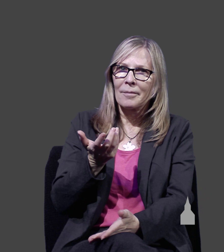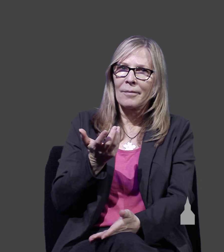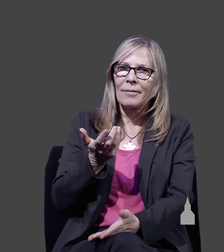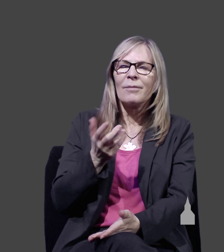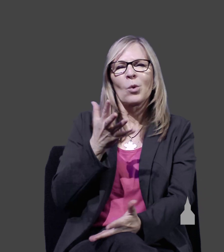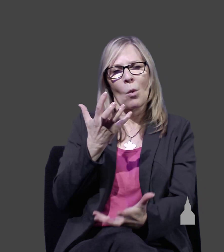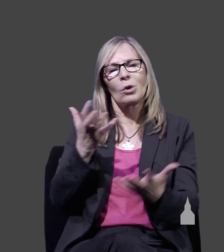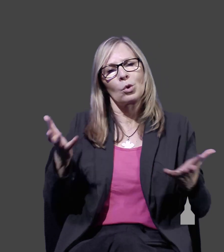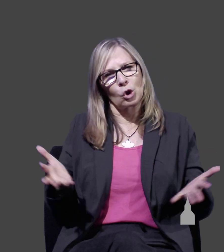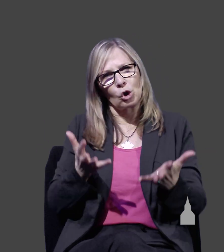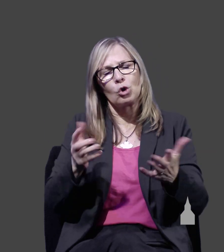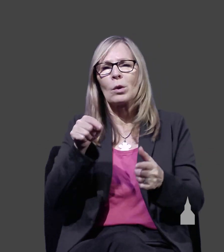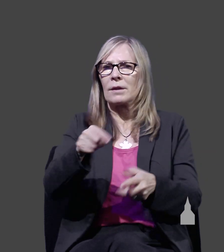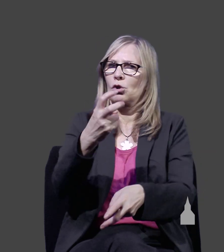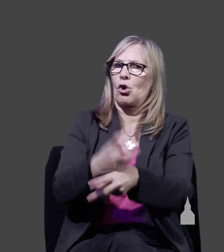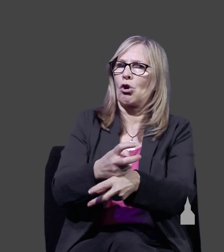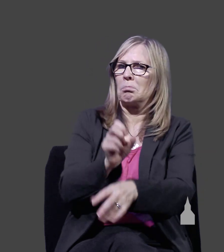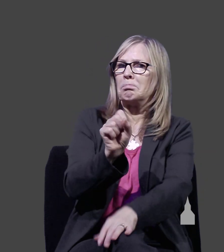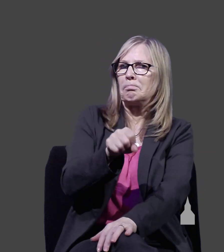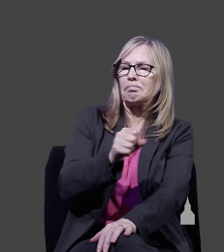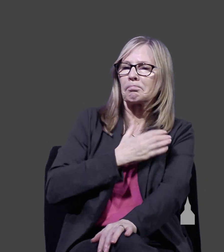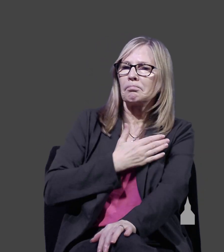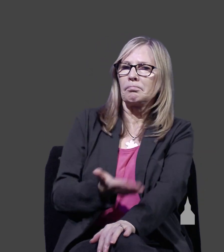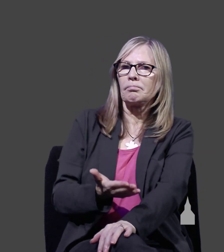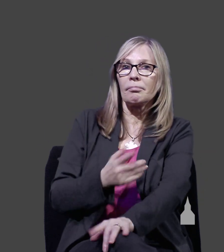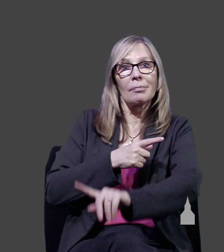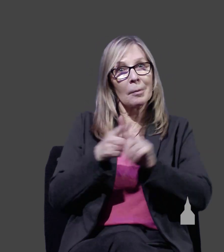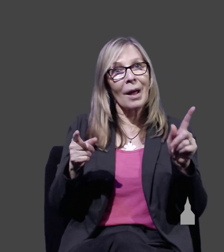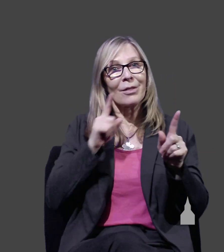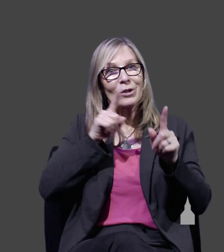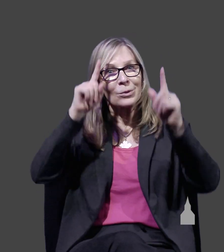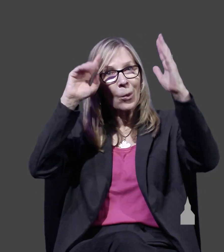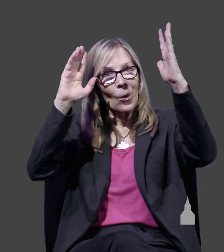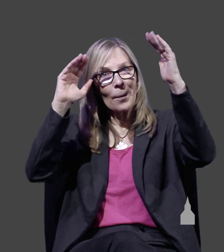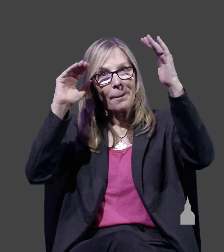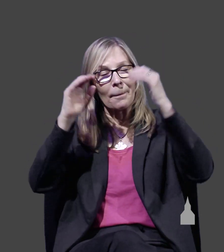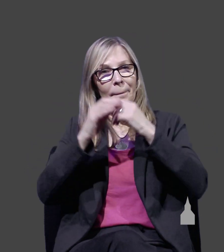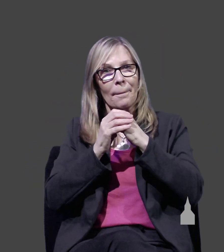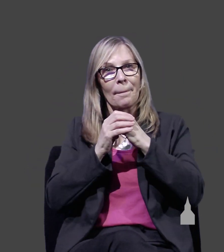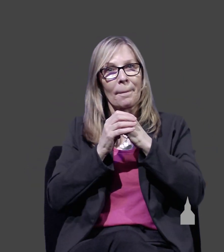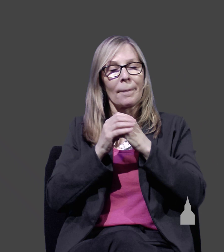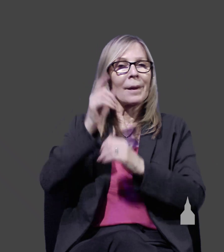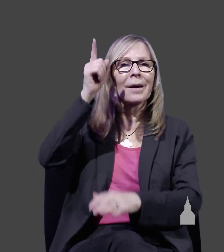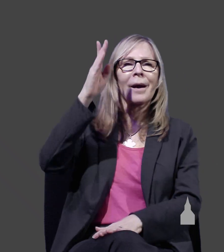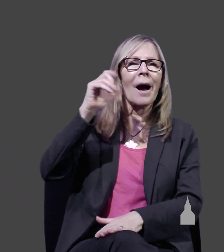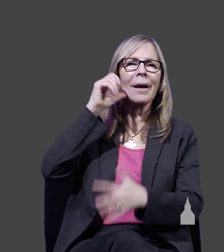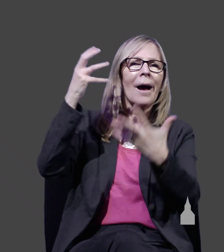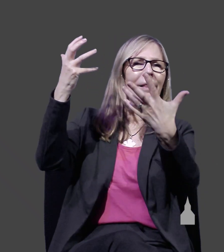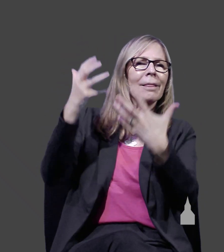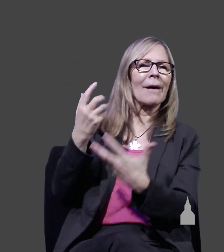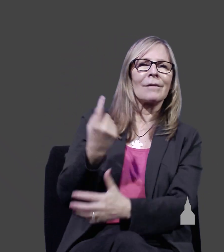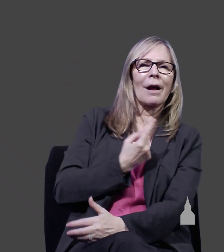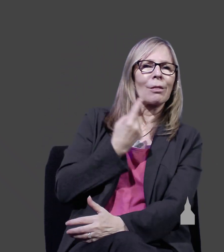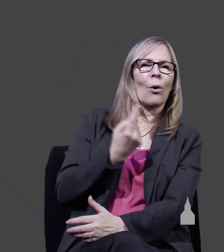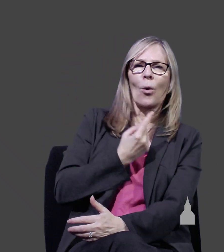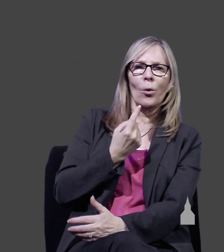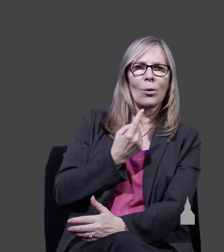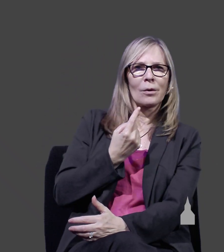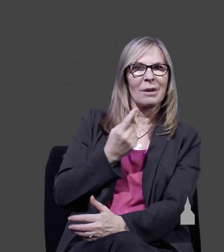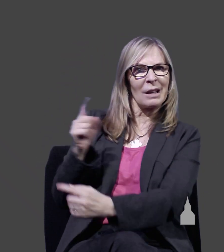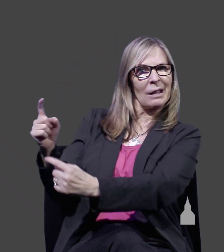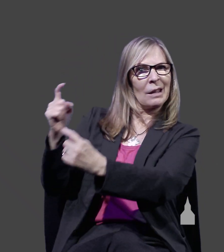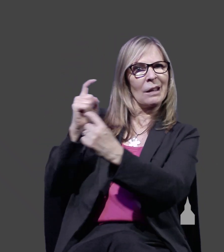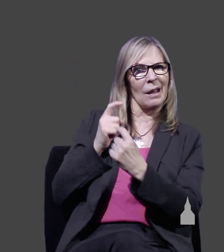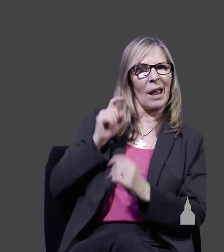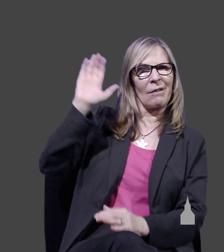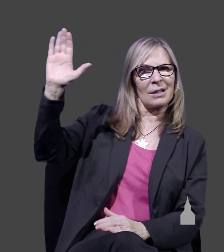Let me encourage you. This is hard, but there's hope. God didn't leave us alone. Not only has he given us his word,